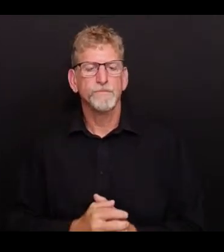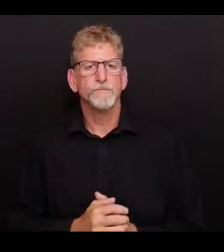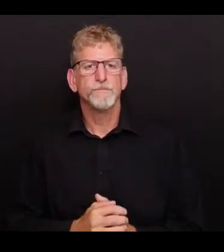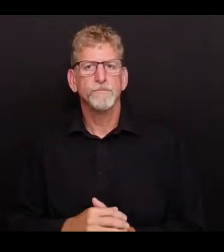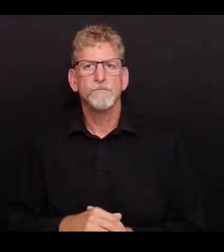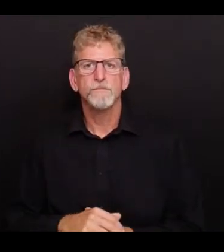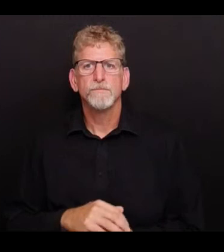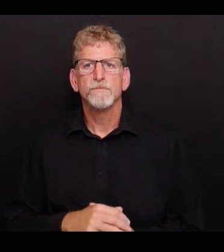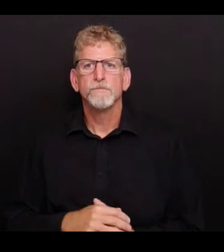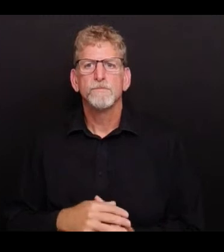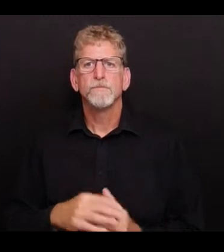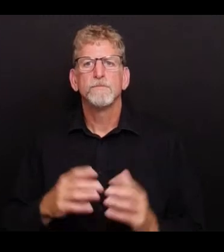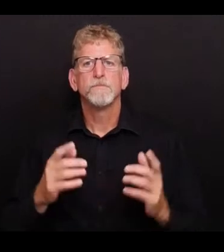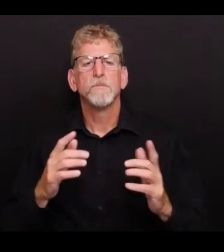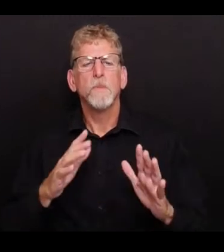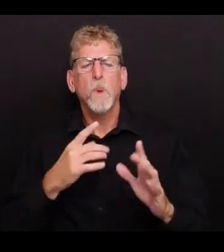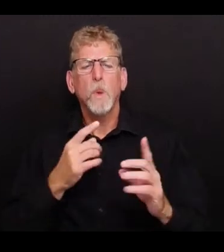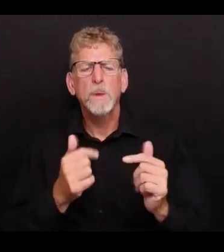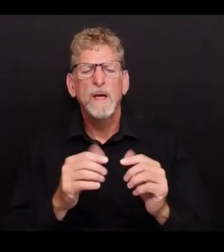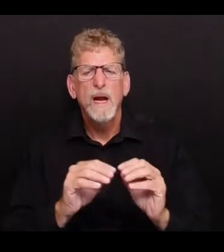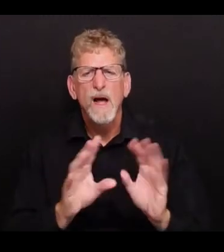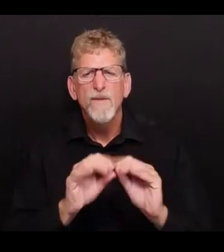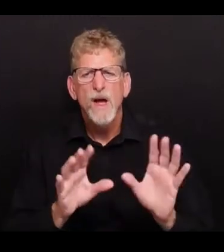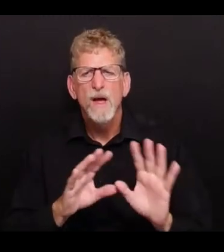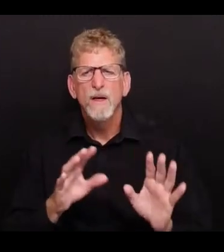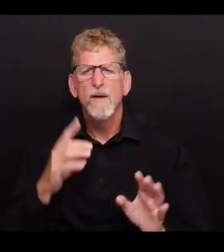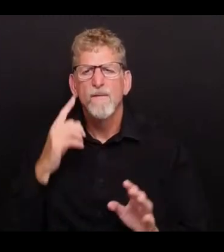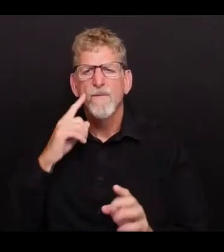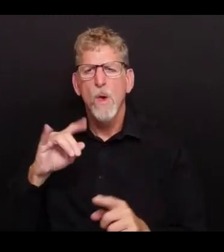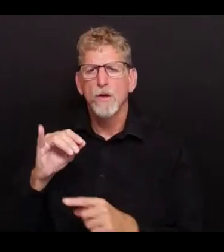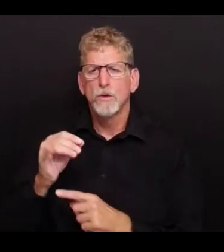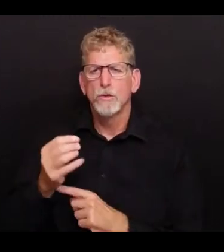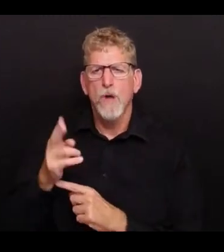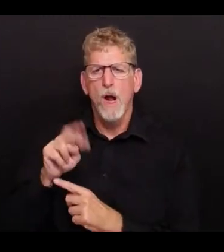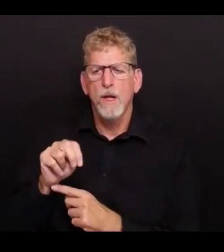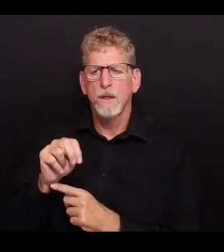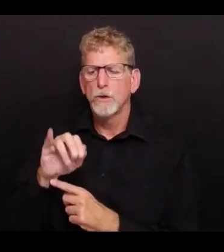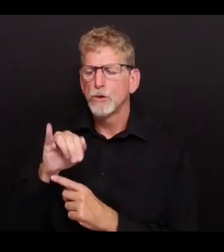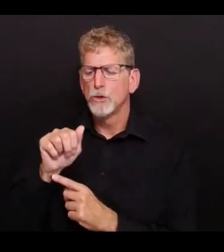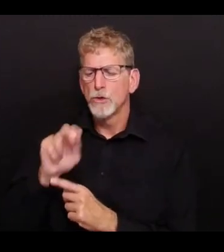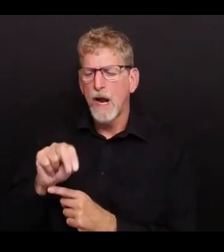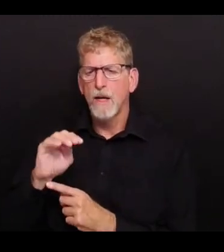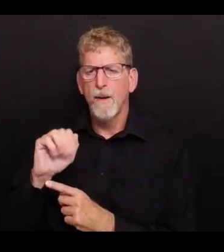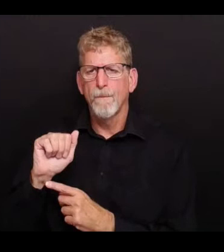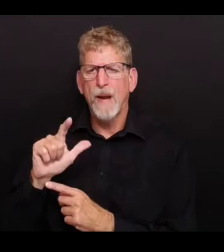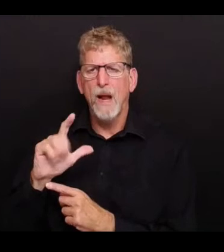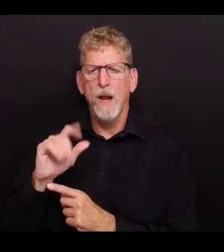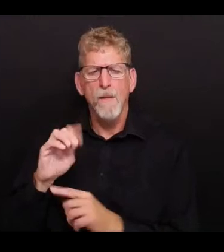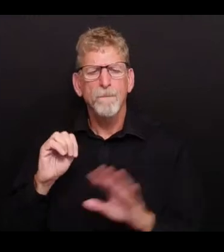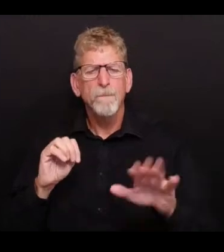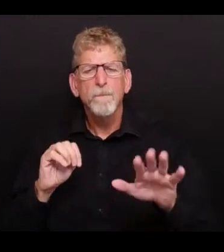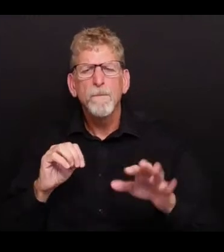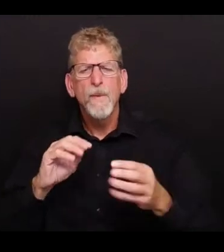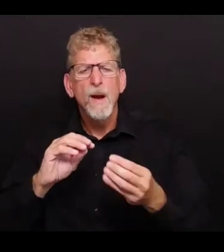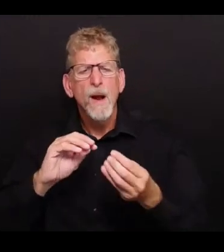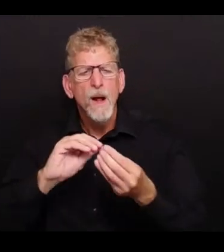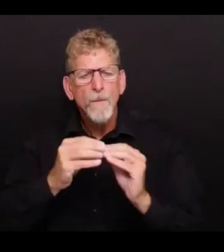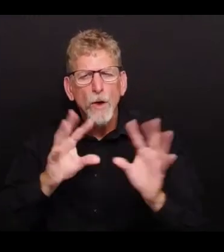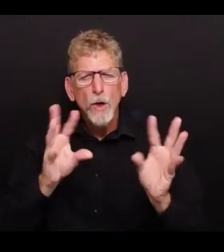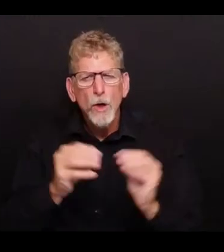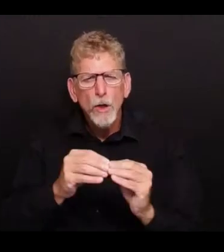clarification for Jan Malcolm. You mentioned the total number of pediatric cases of COVID-19 in